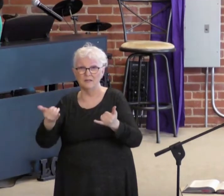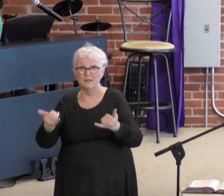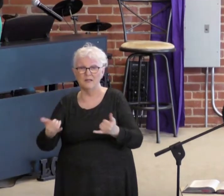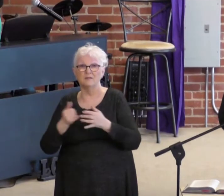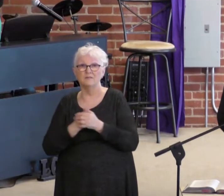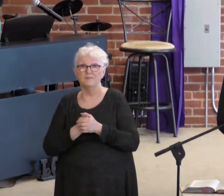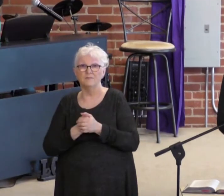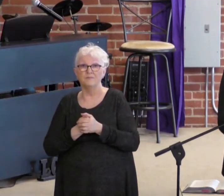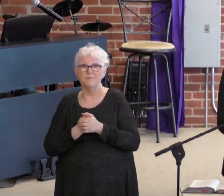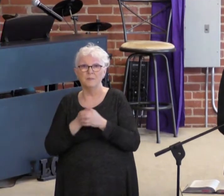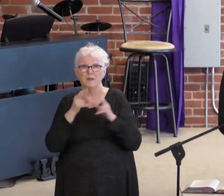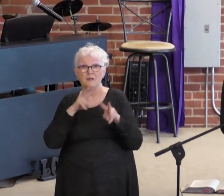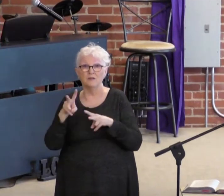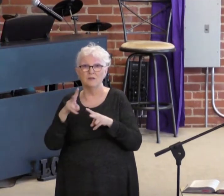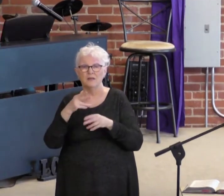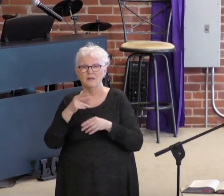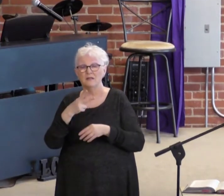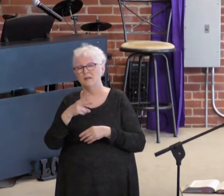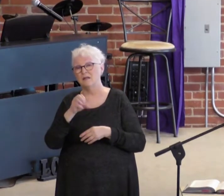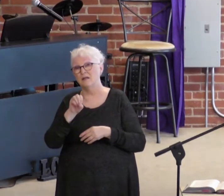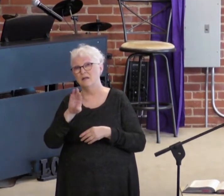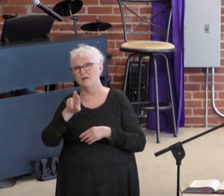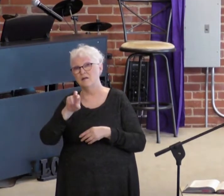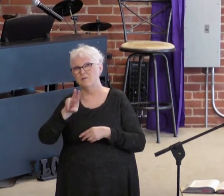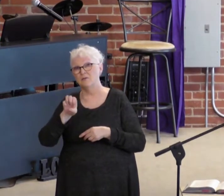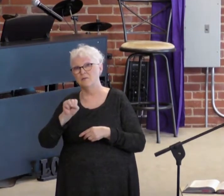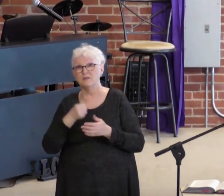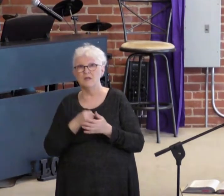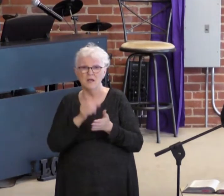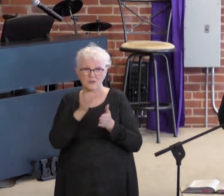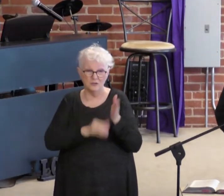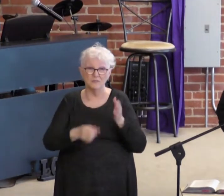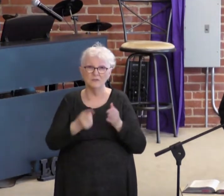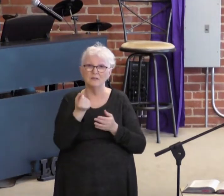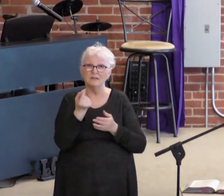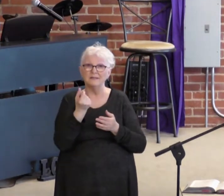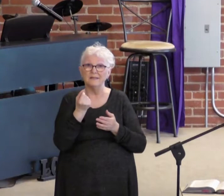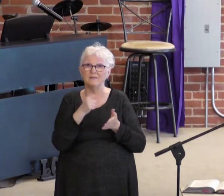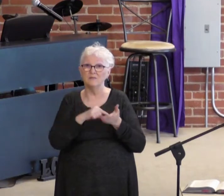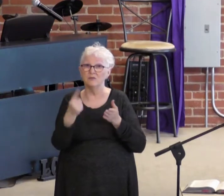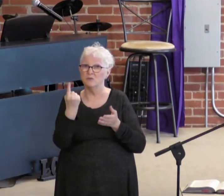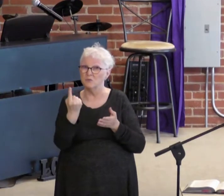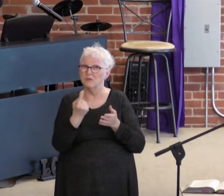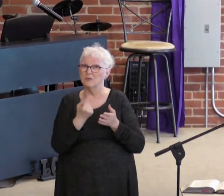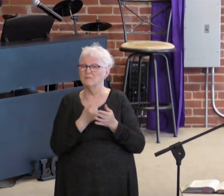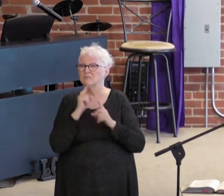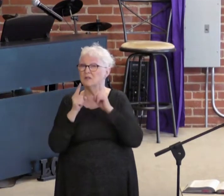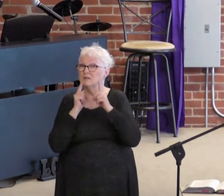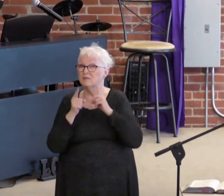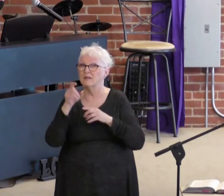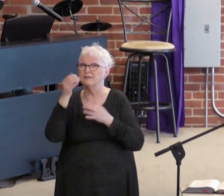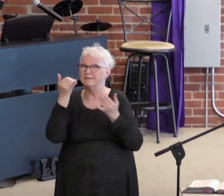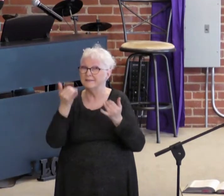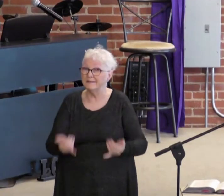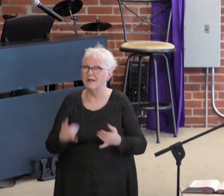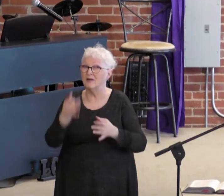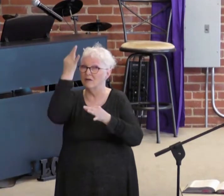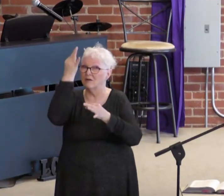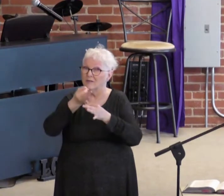at Hebrews chapter 11 and verse 1, it talks about a now faith, not a yesterday